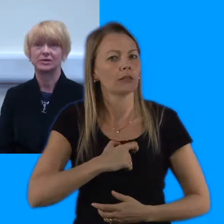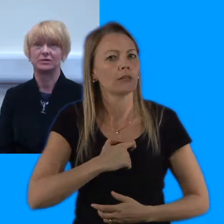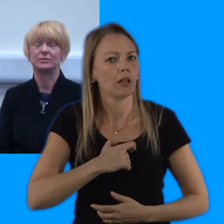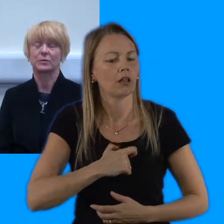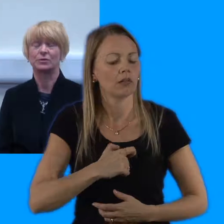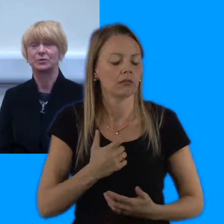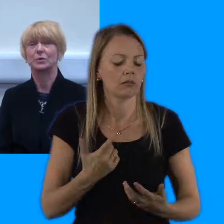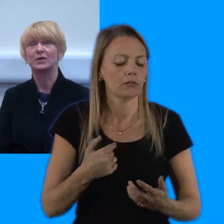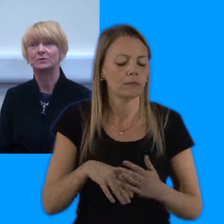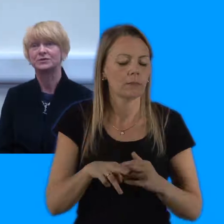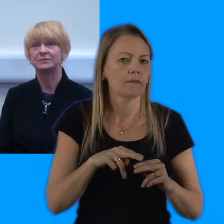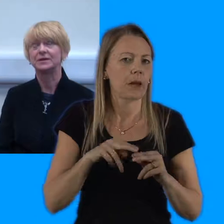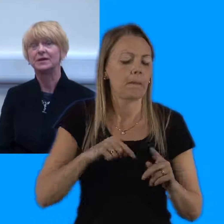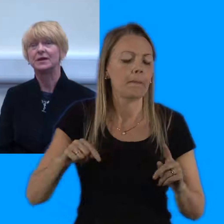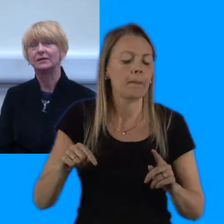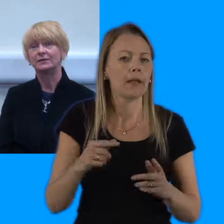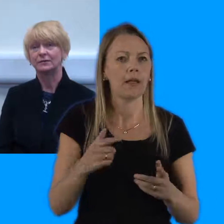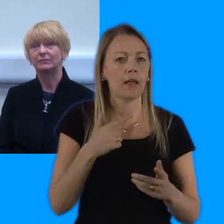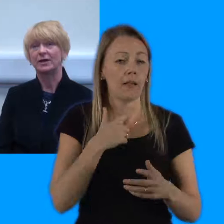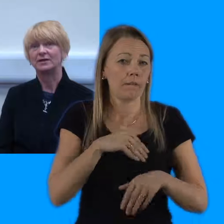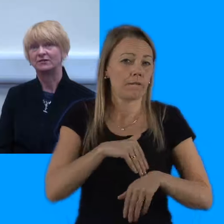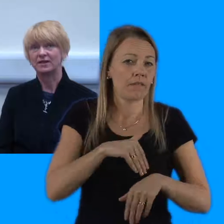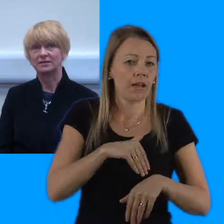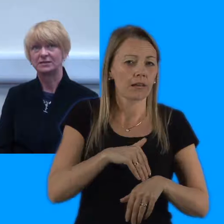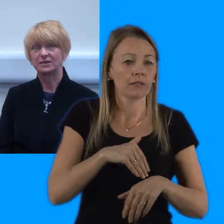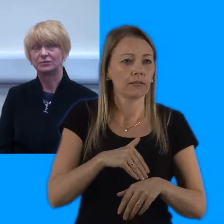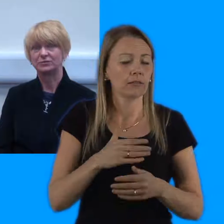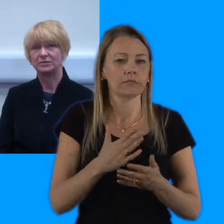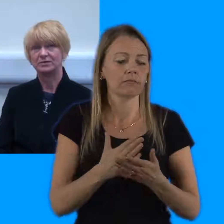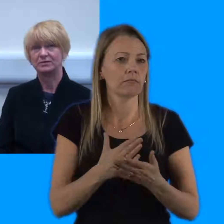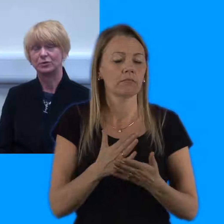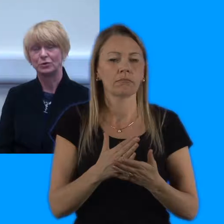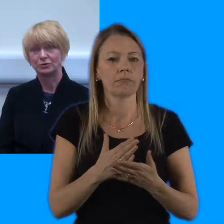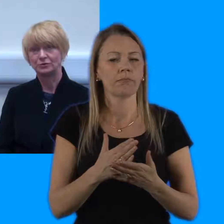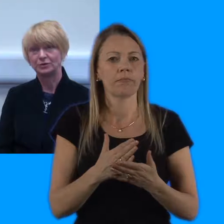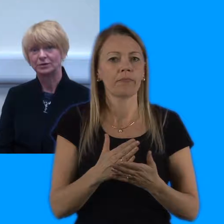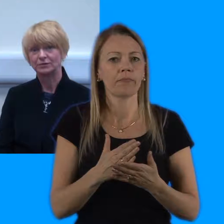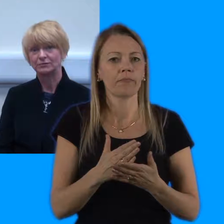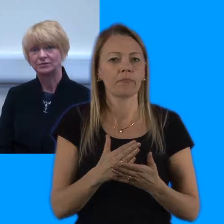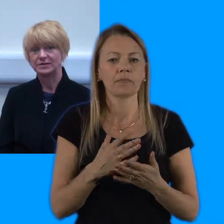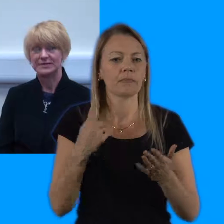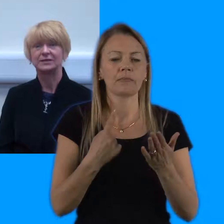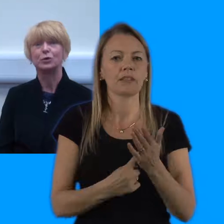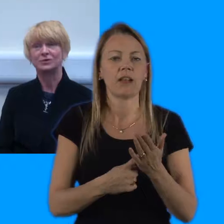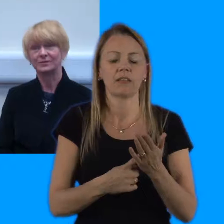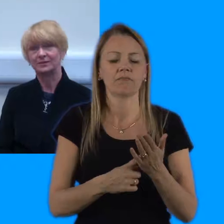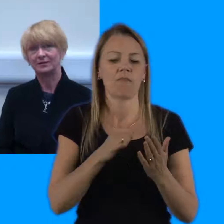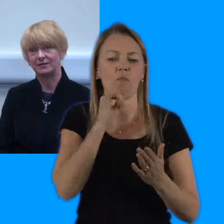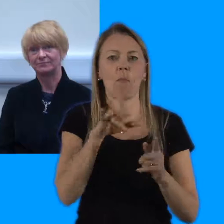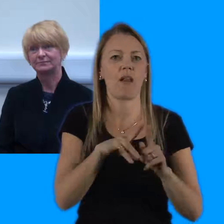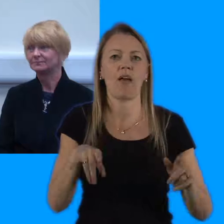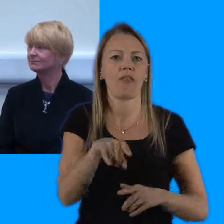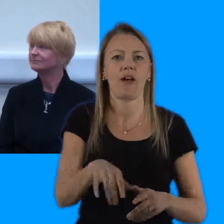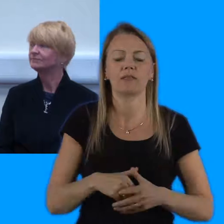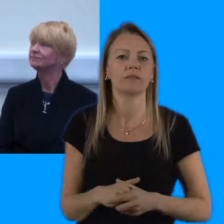quite personally. It was quite close to me, and the effect it had on me was not to decide not to be like